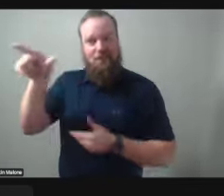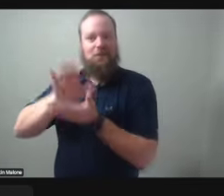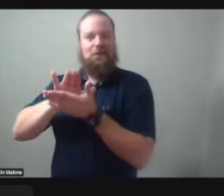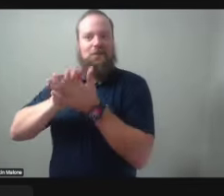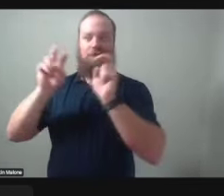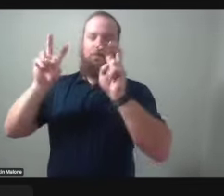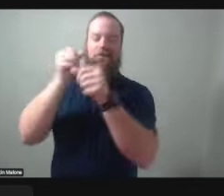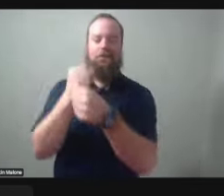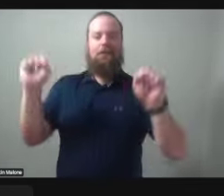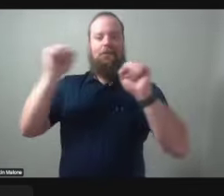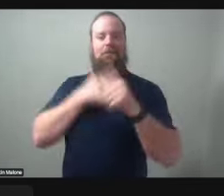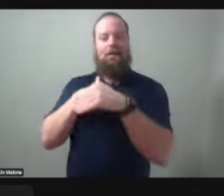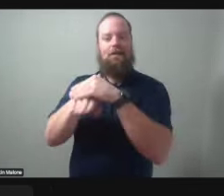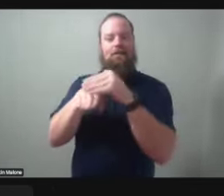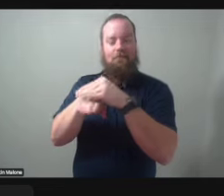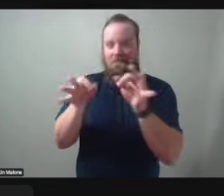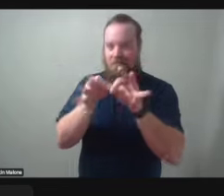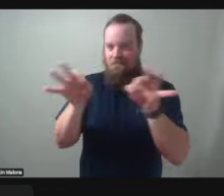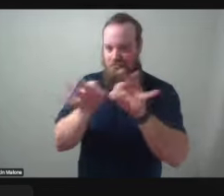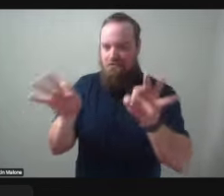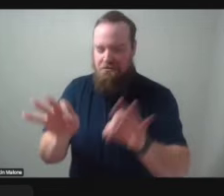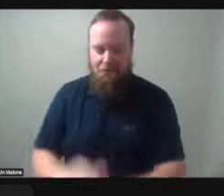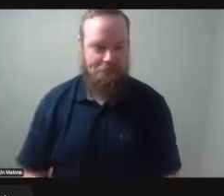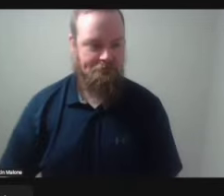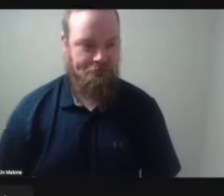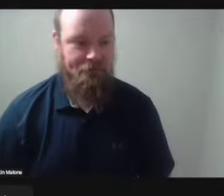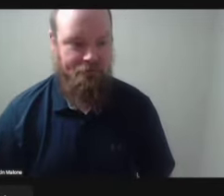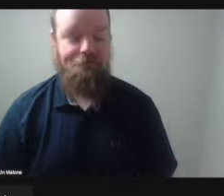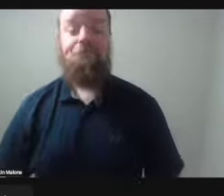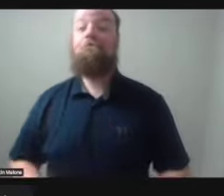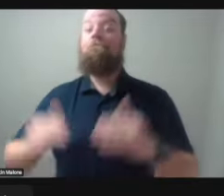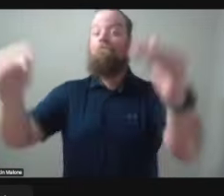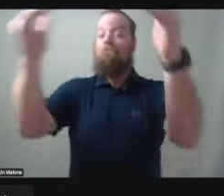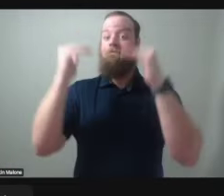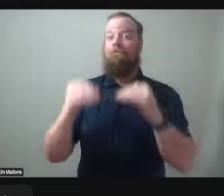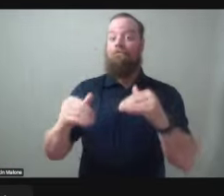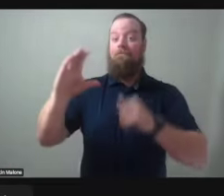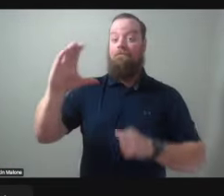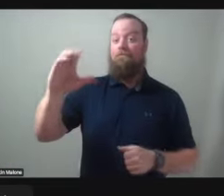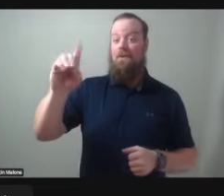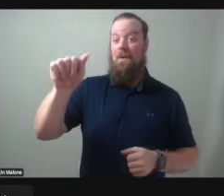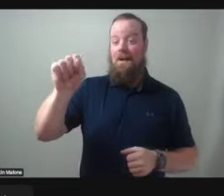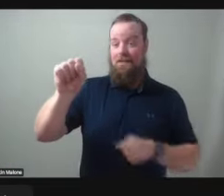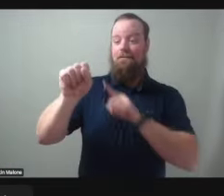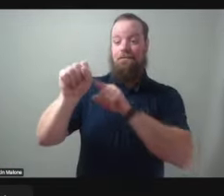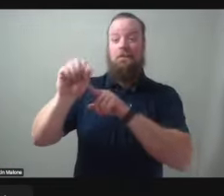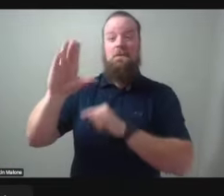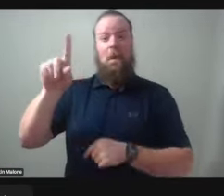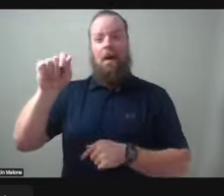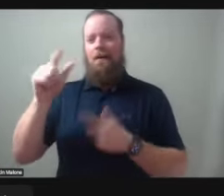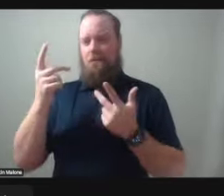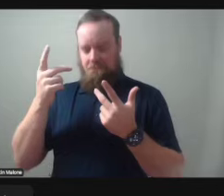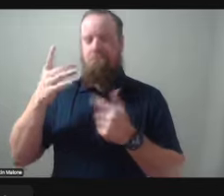grandfather and my brother, were colonized by their language and